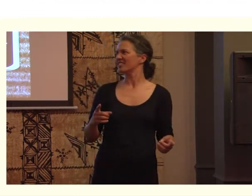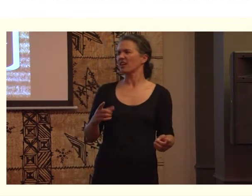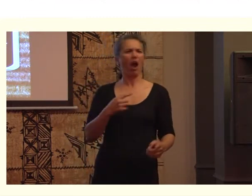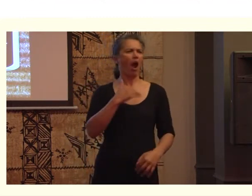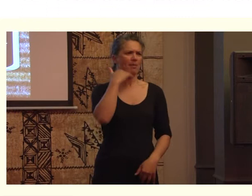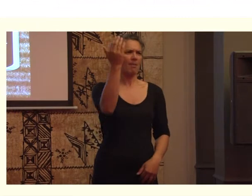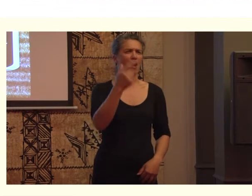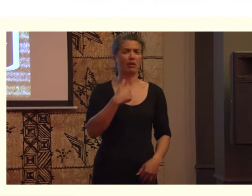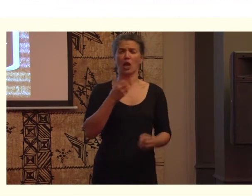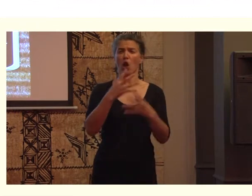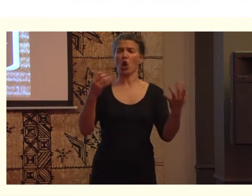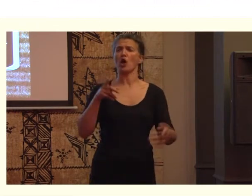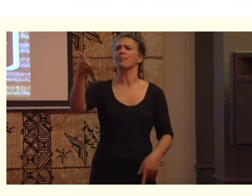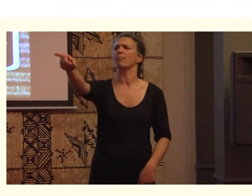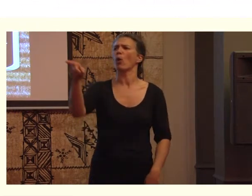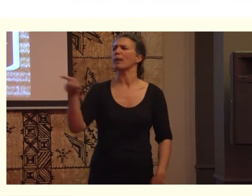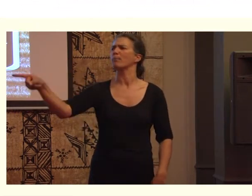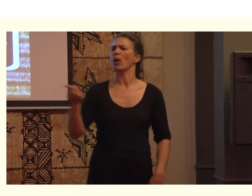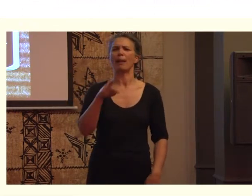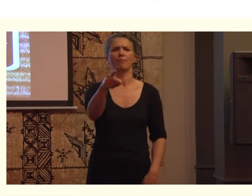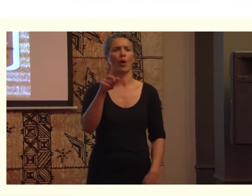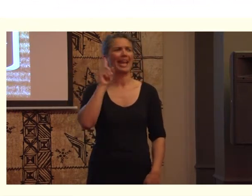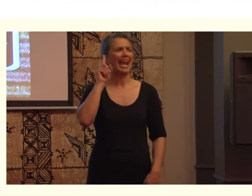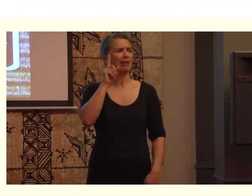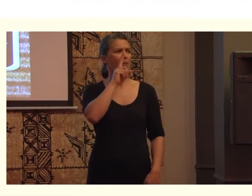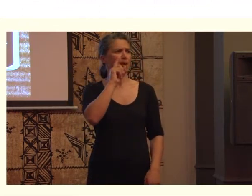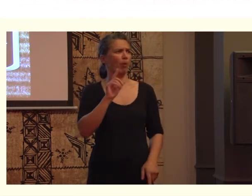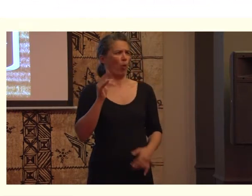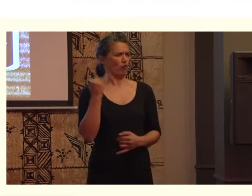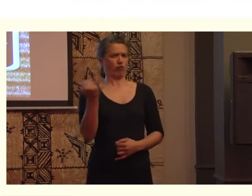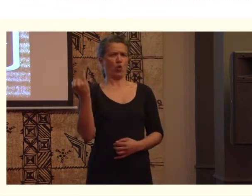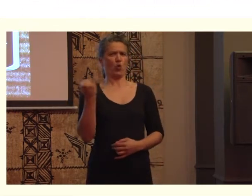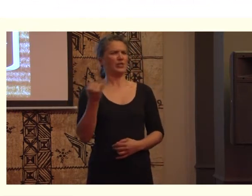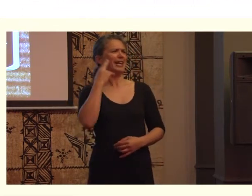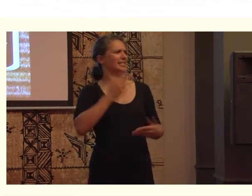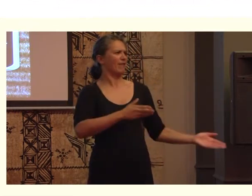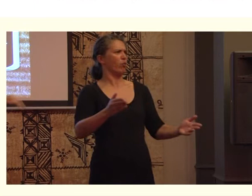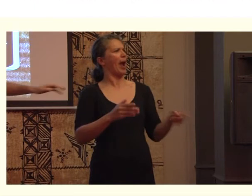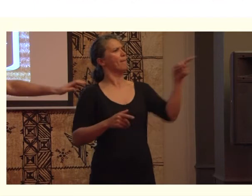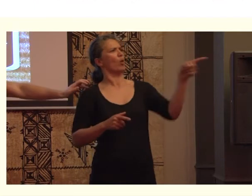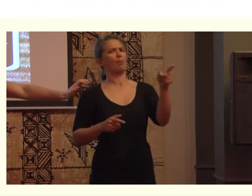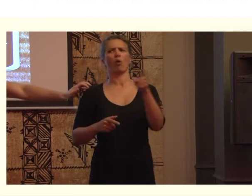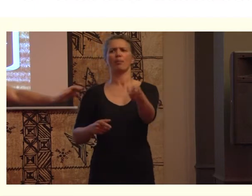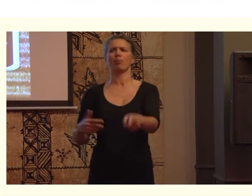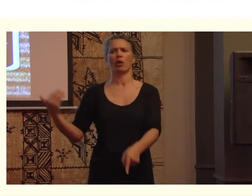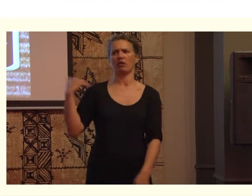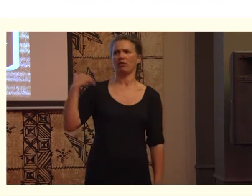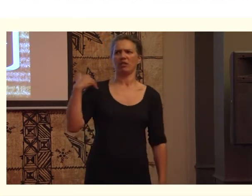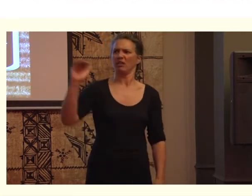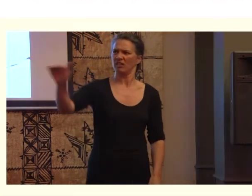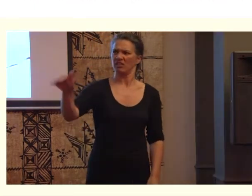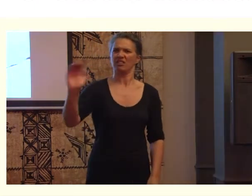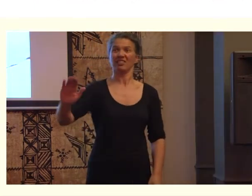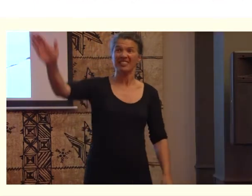embarrassing, but they point. It's like quite rude for hearing people. I'm just pointing at, but that's quite common for deaf people. Tapping on the shoulder to get